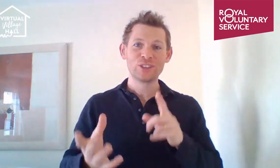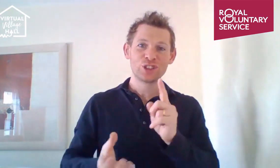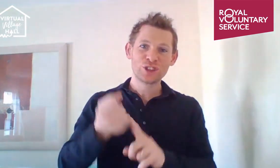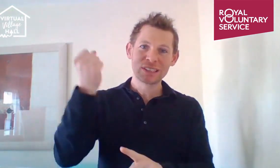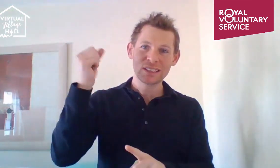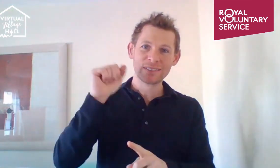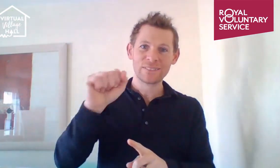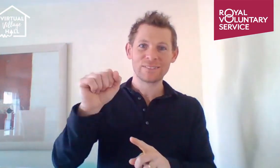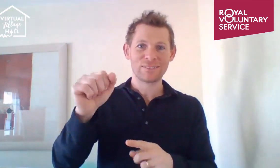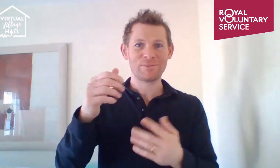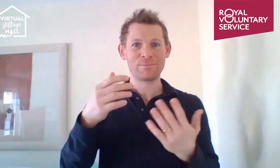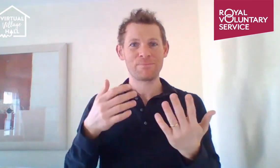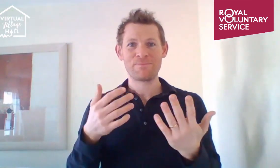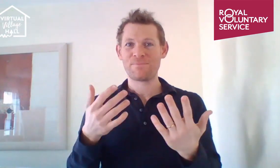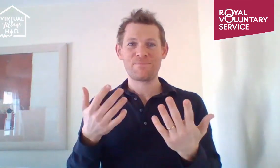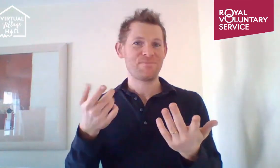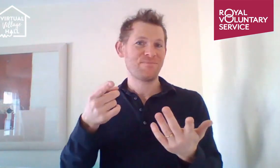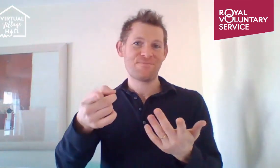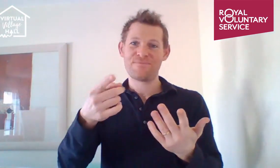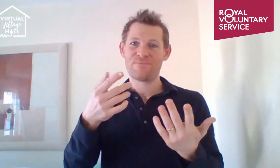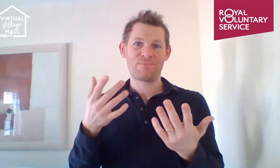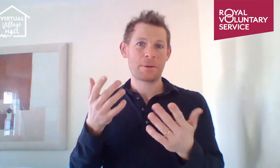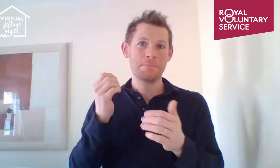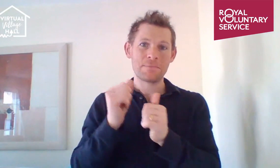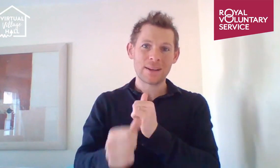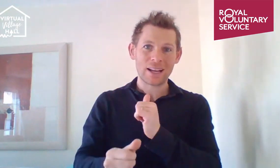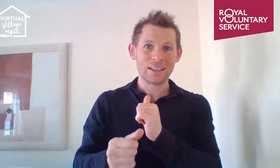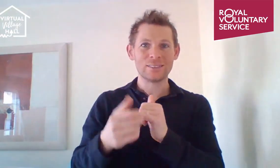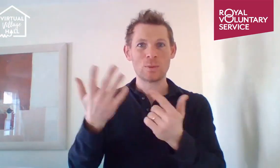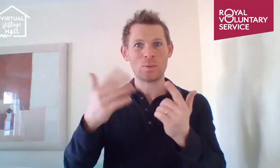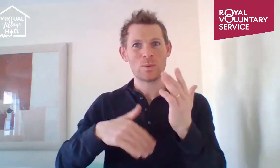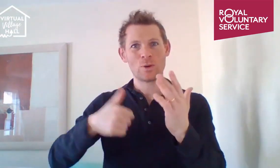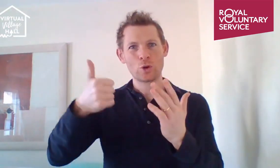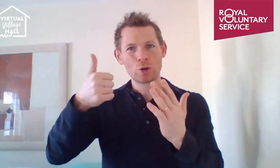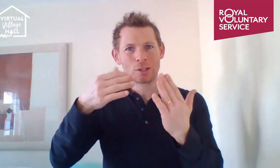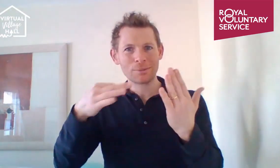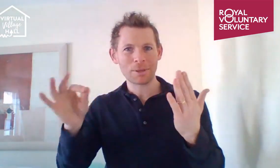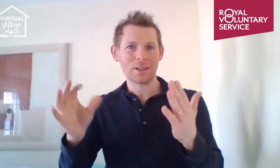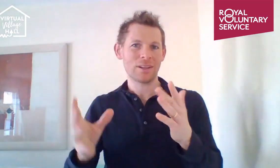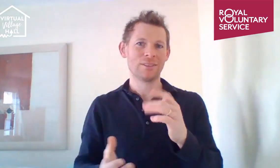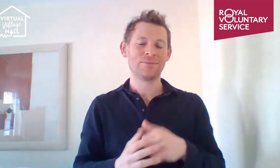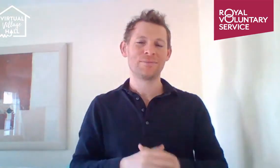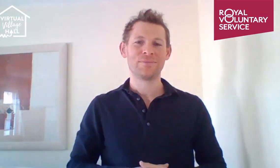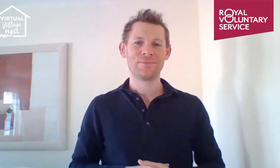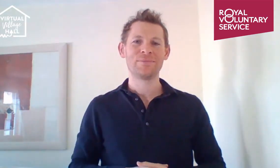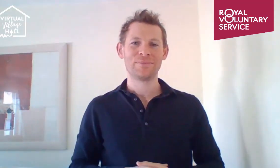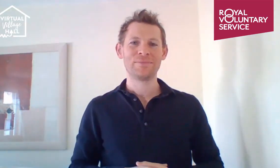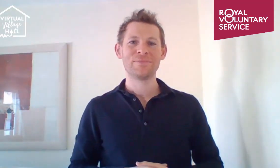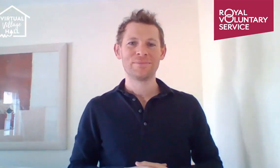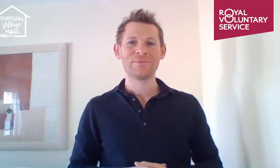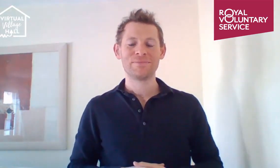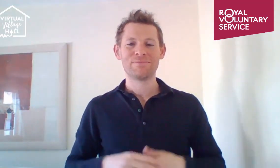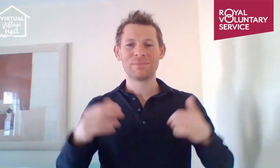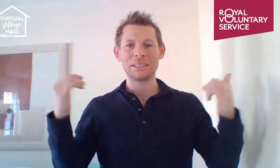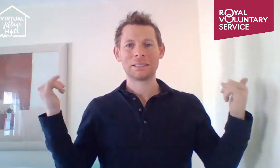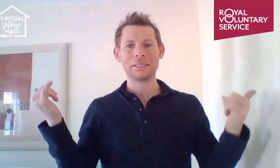Celebrate. Perhaps maybe you've passed your exams or you've had a good mark. You might think